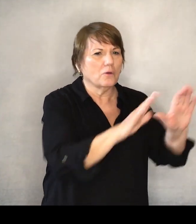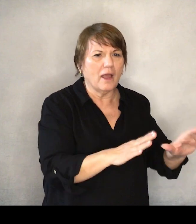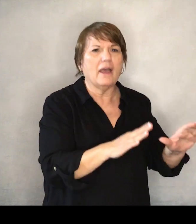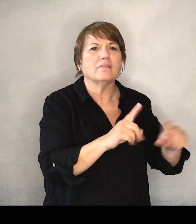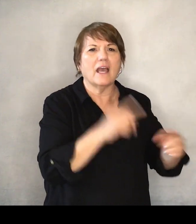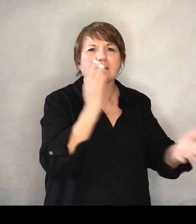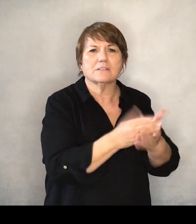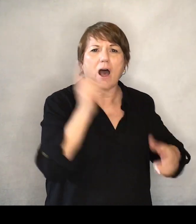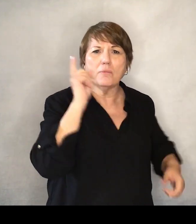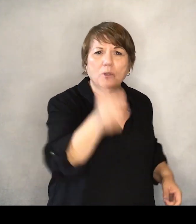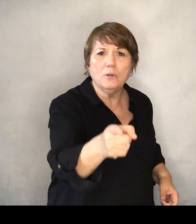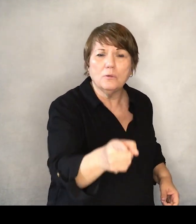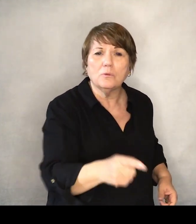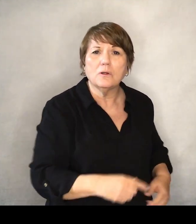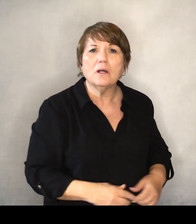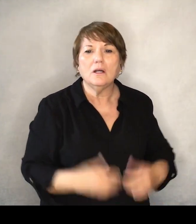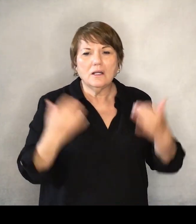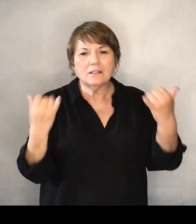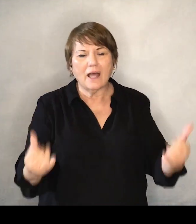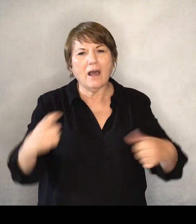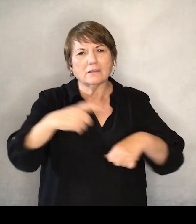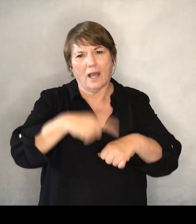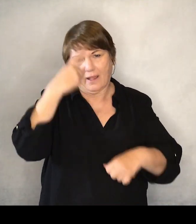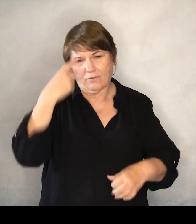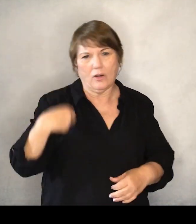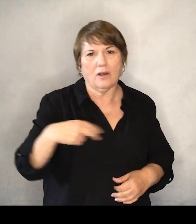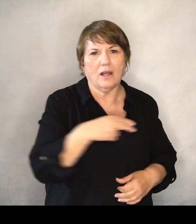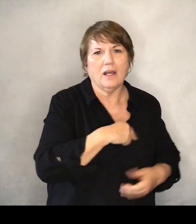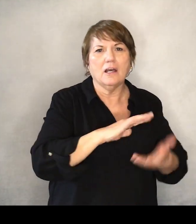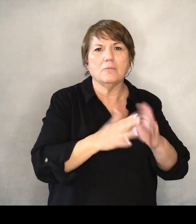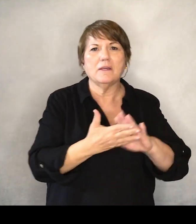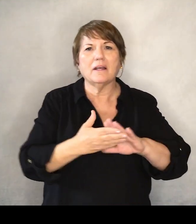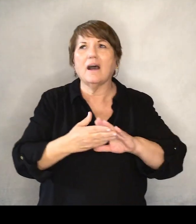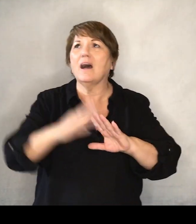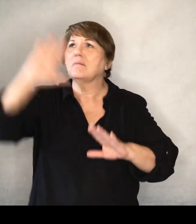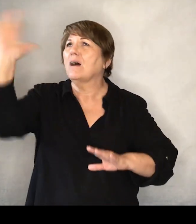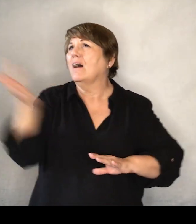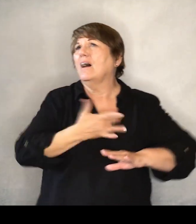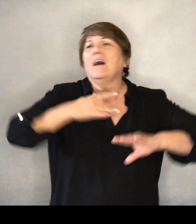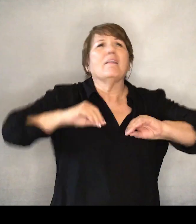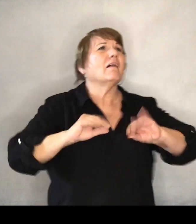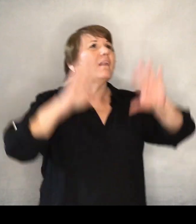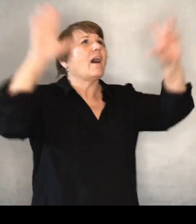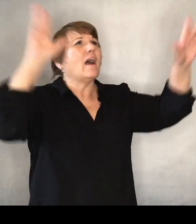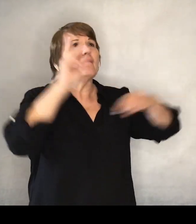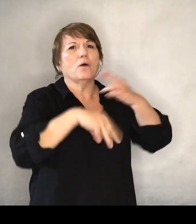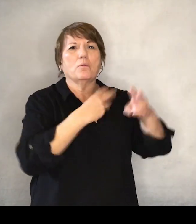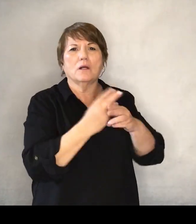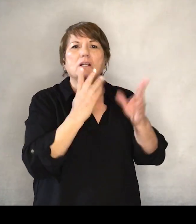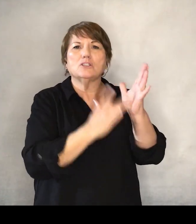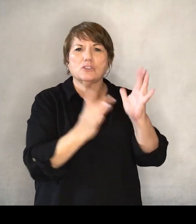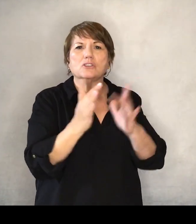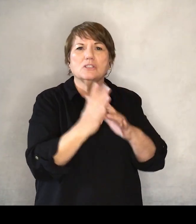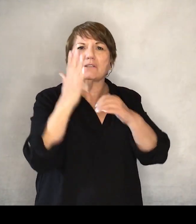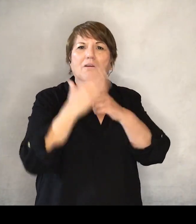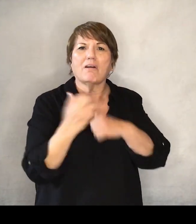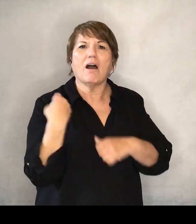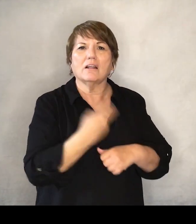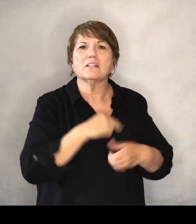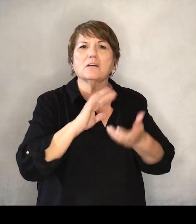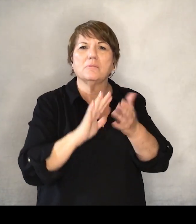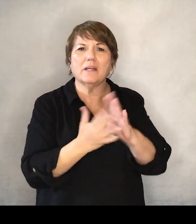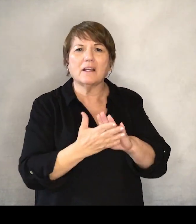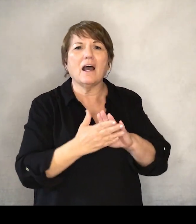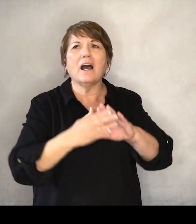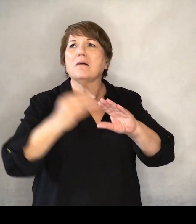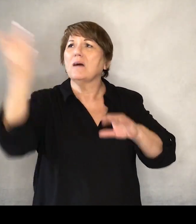It's time for us to be the light of the world that Jesus called us to be the light